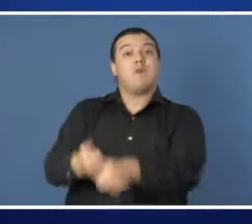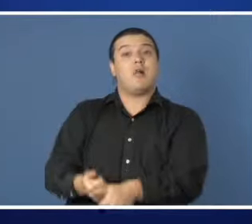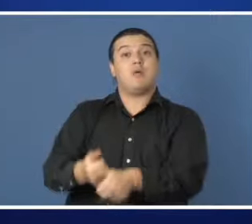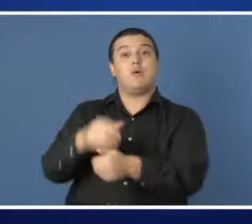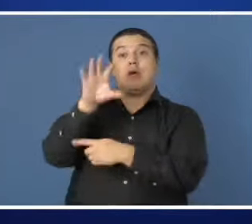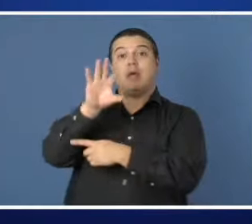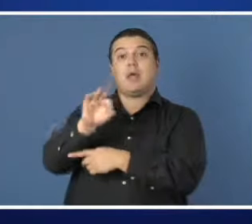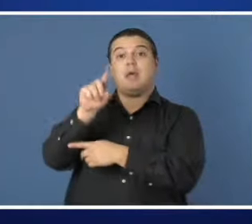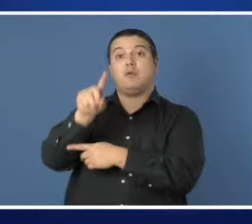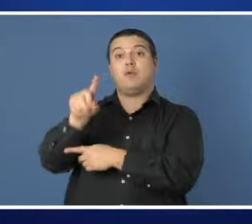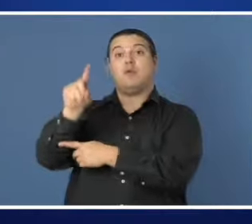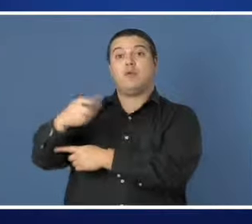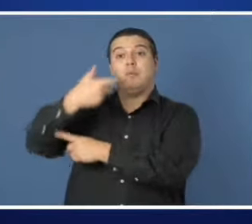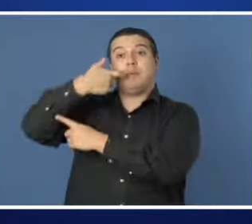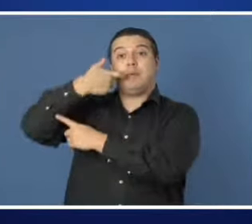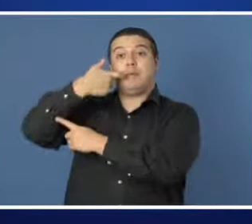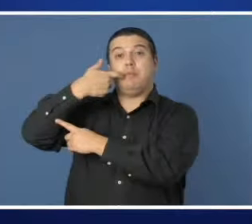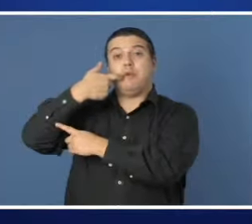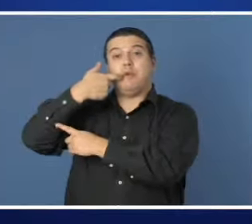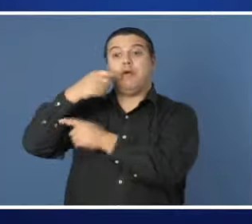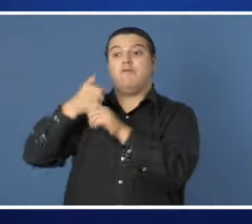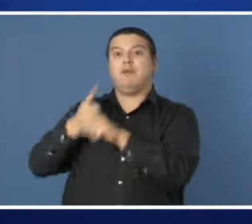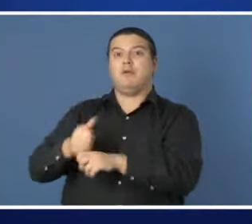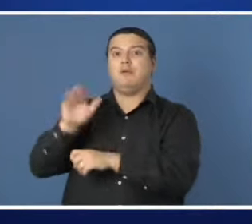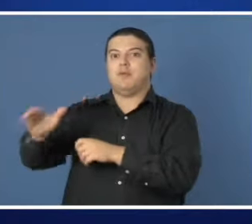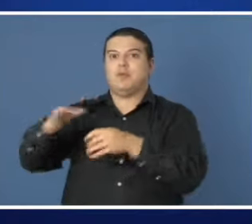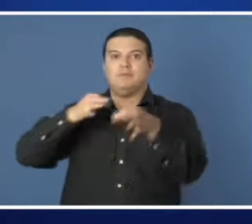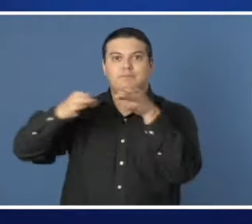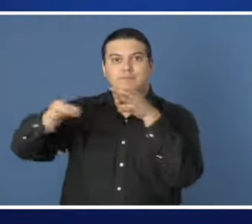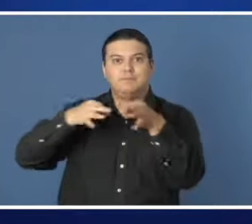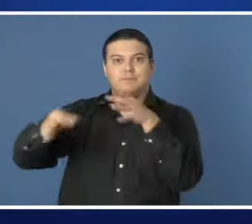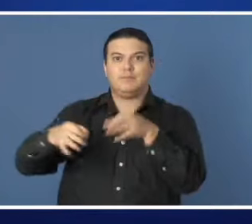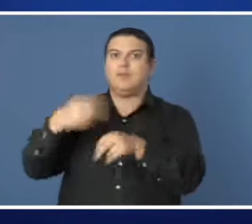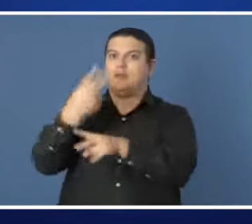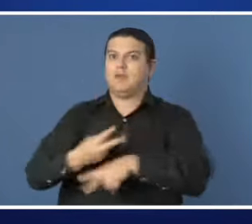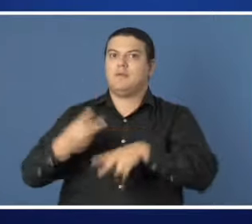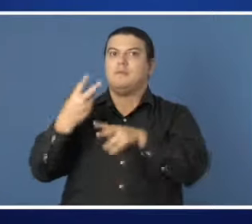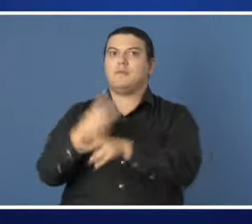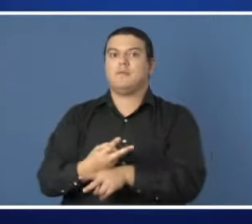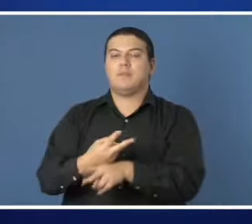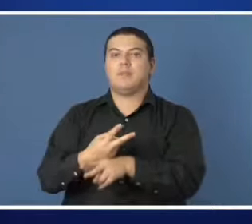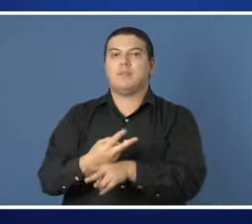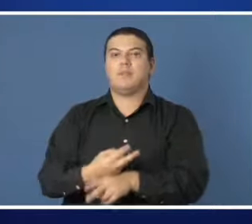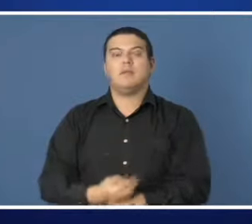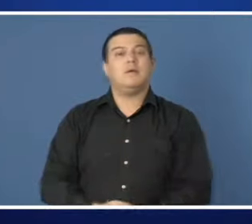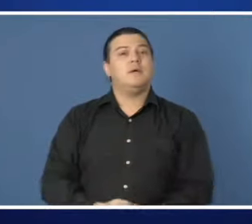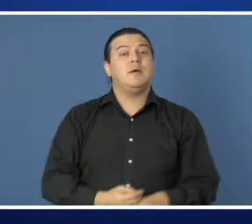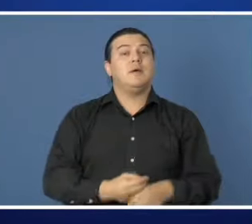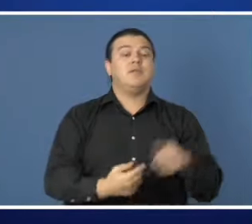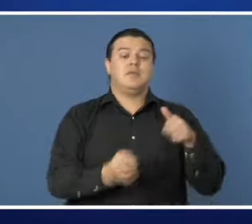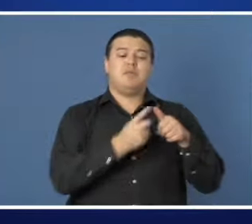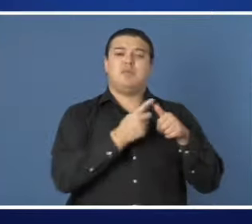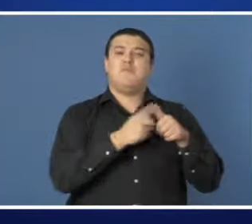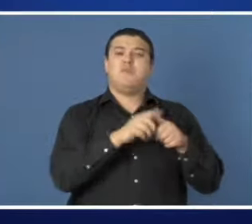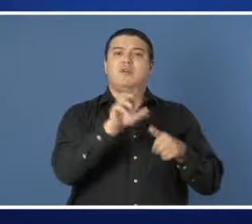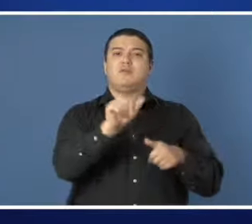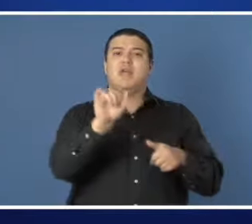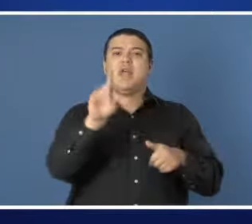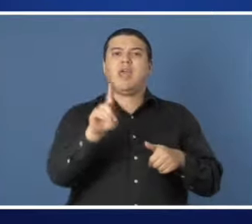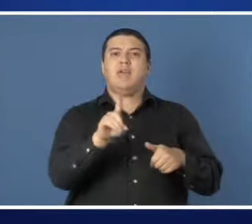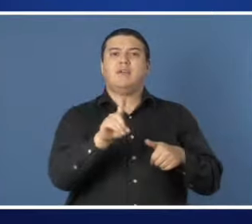Follow the emergency operator or dispatcher's first aid instructions carefully. The first